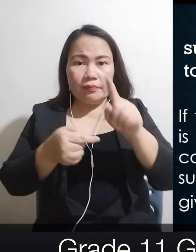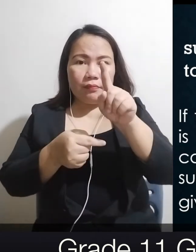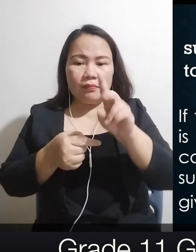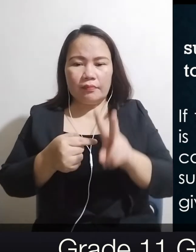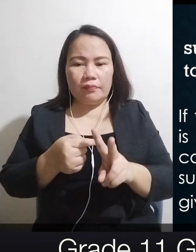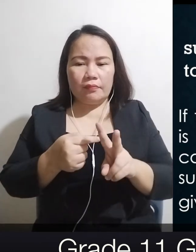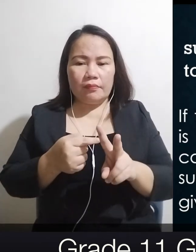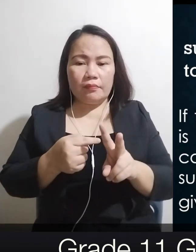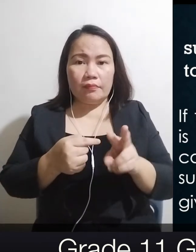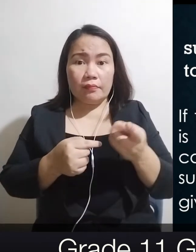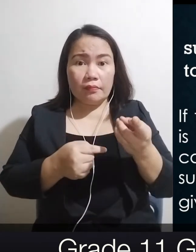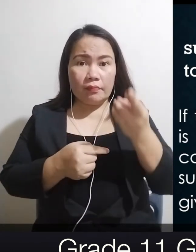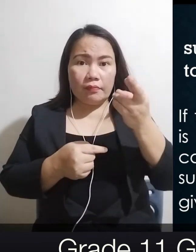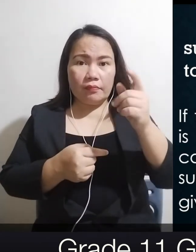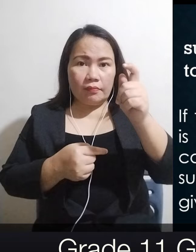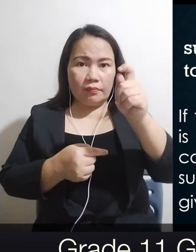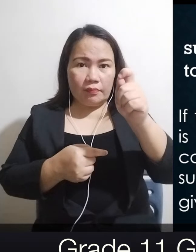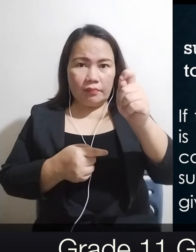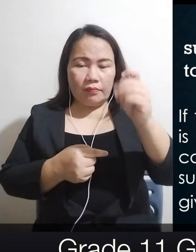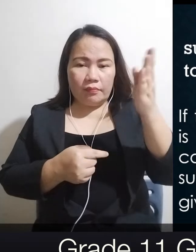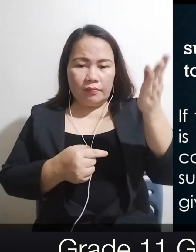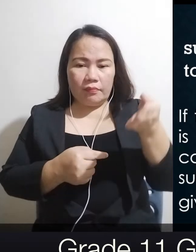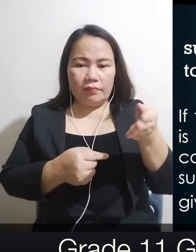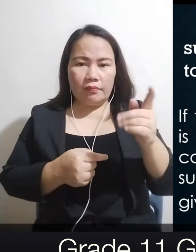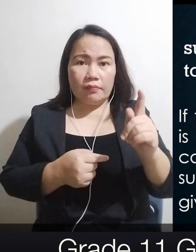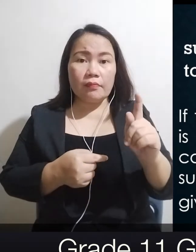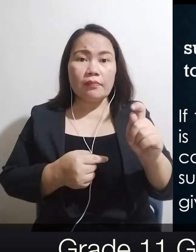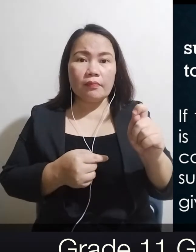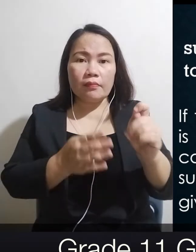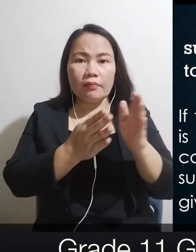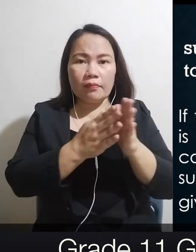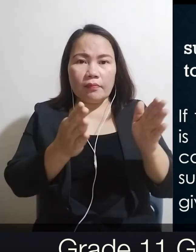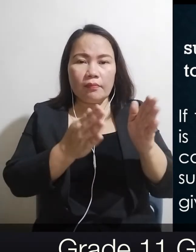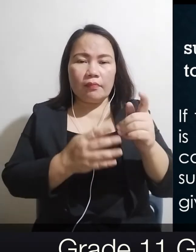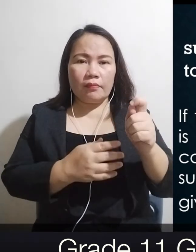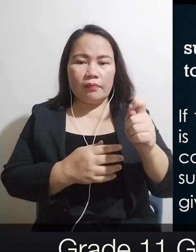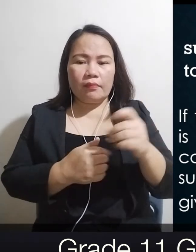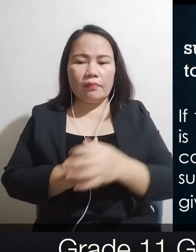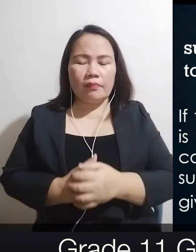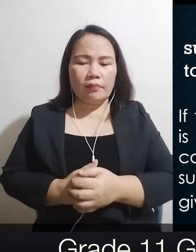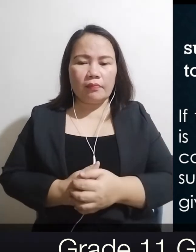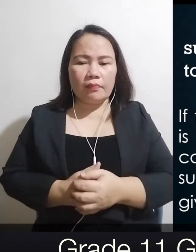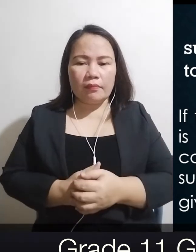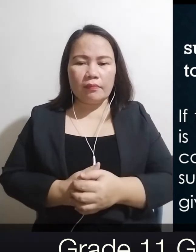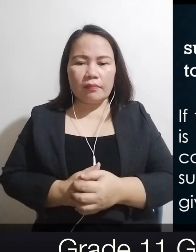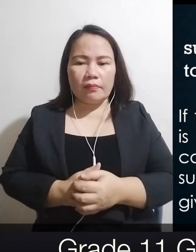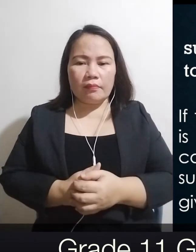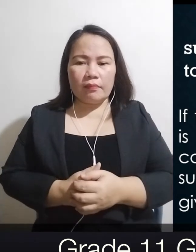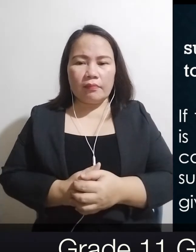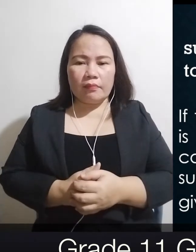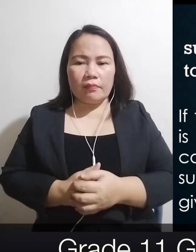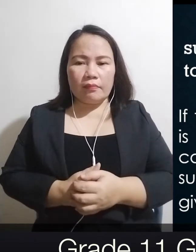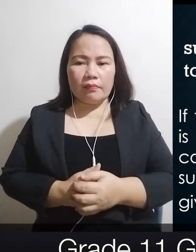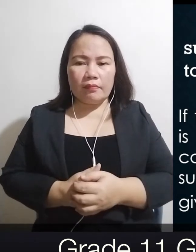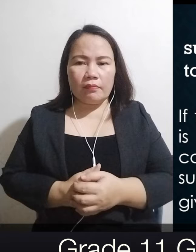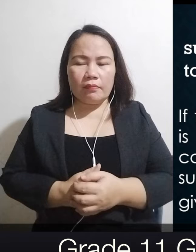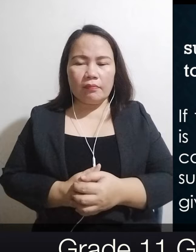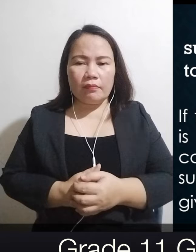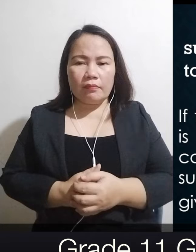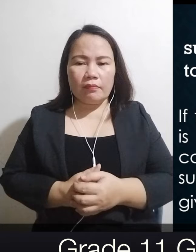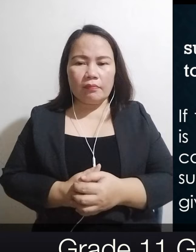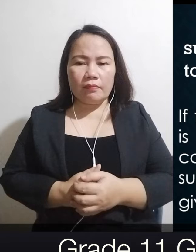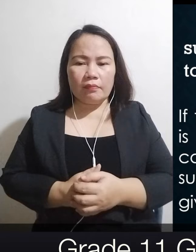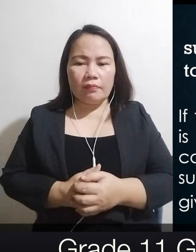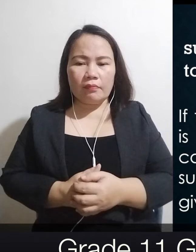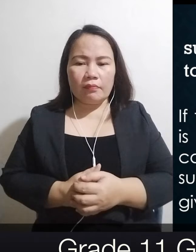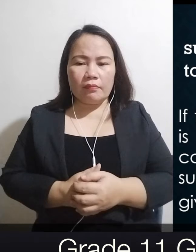over t or the unit of time. So, as you can see, parang same lang siya kanina sa example